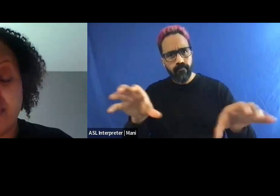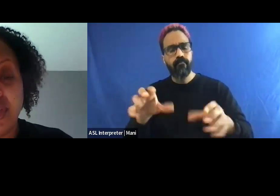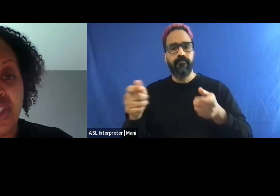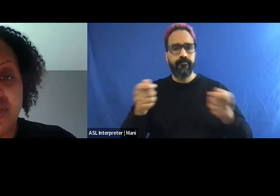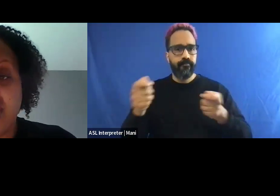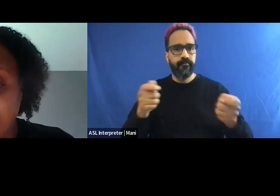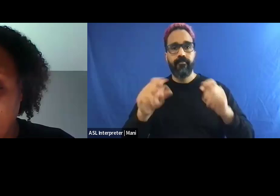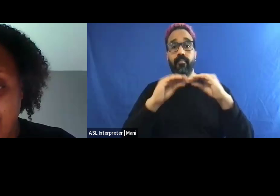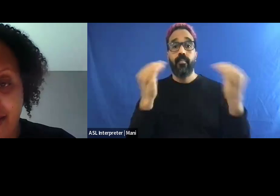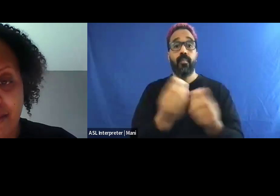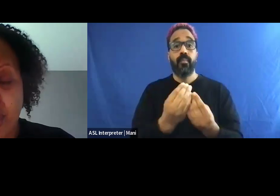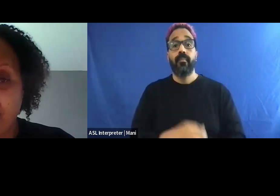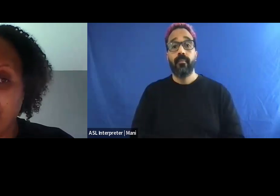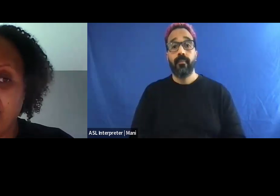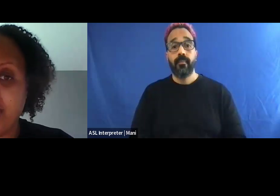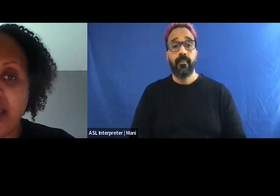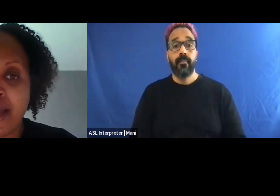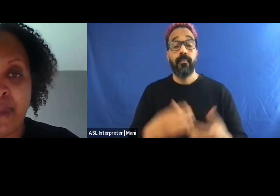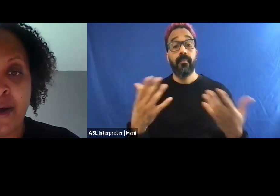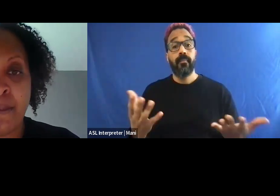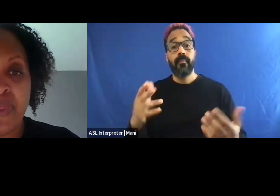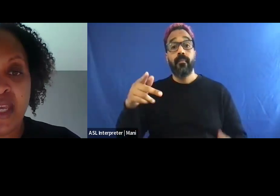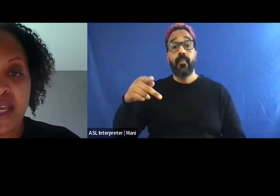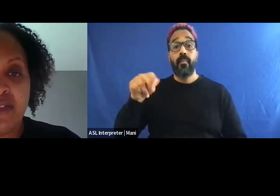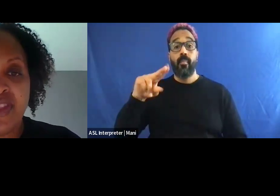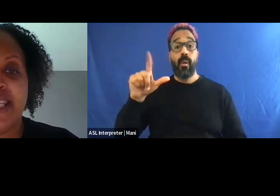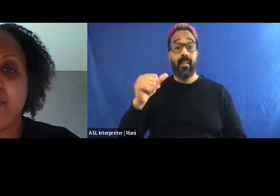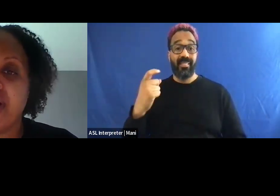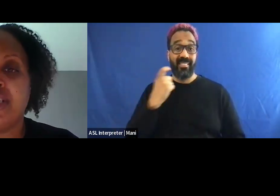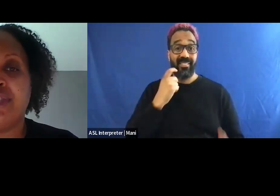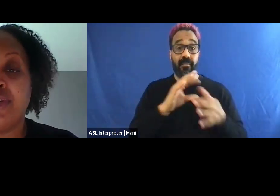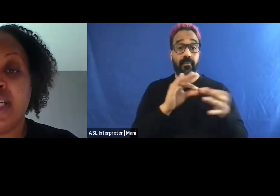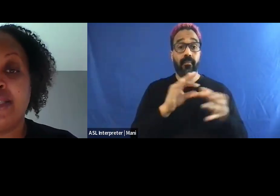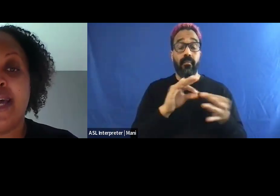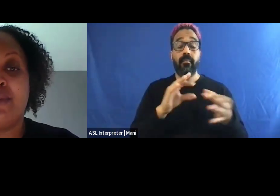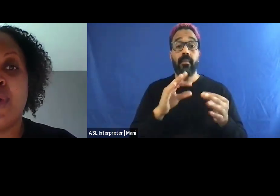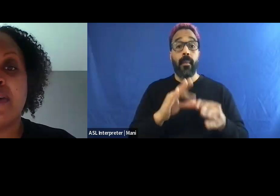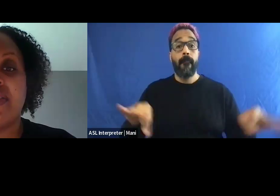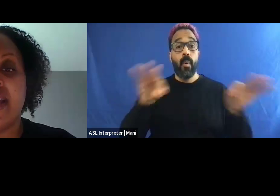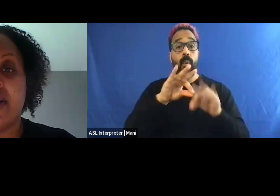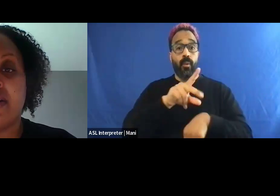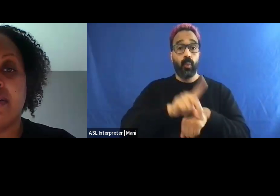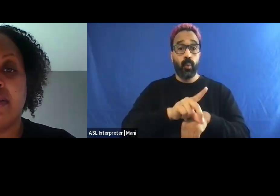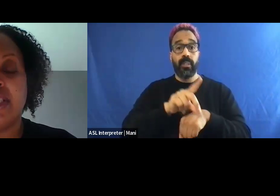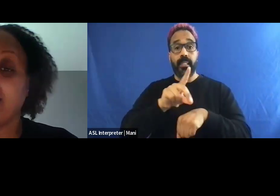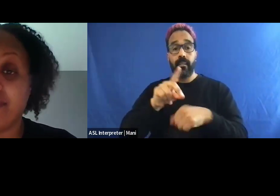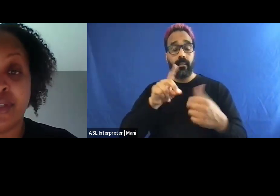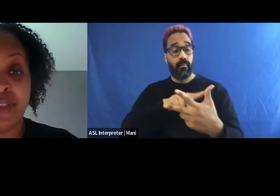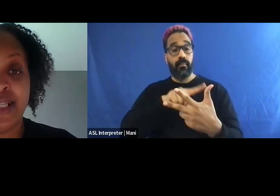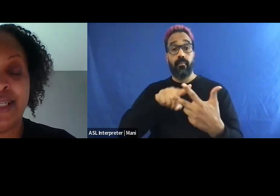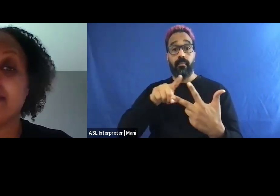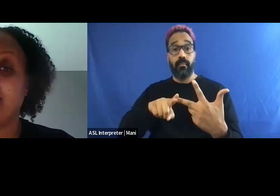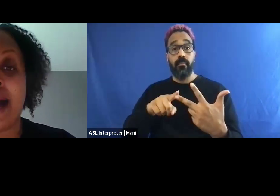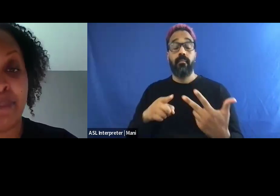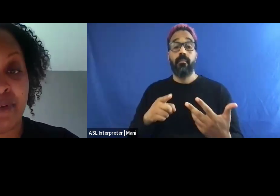so just like Paula was just speaking about, the separation of duties, that we are there to